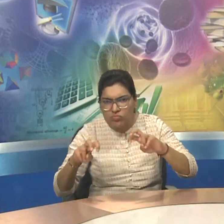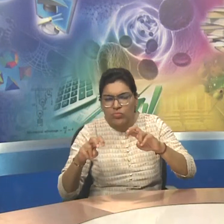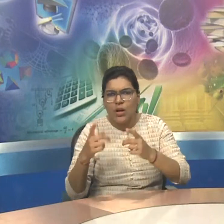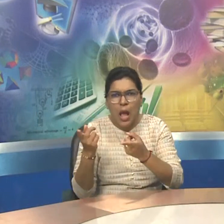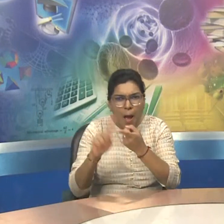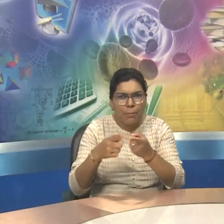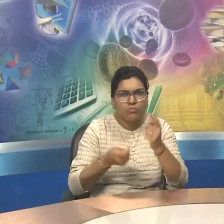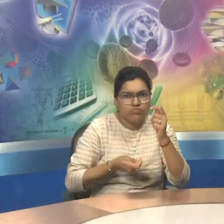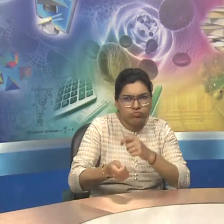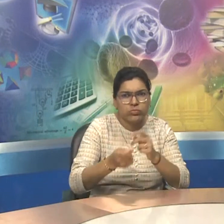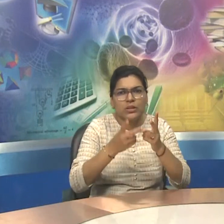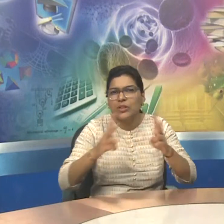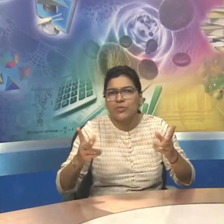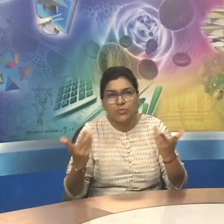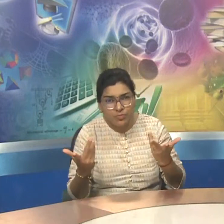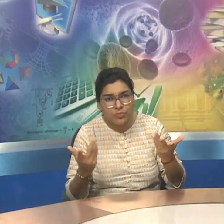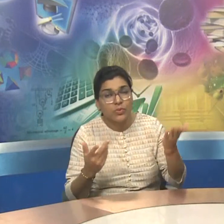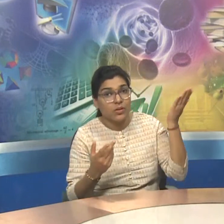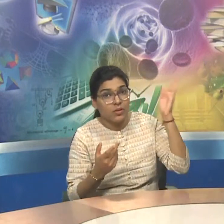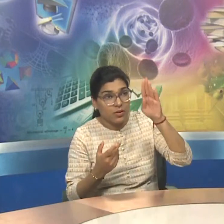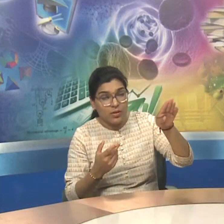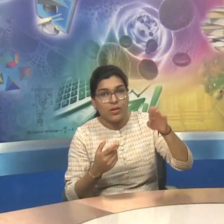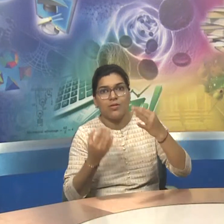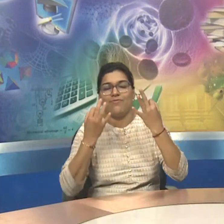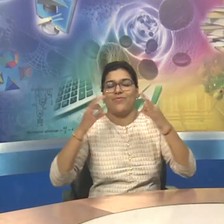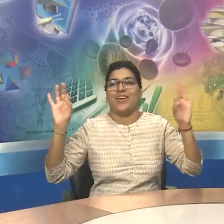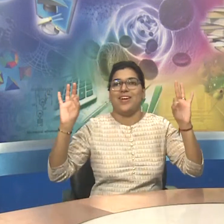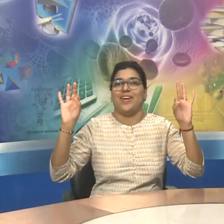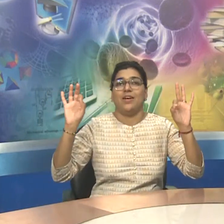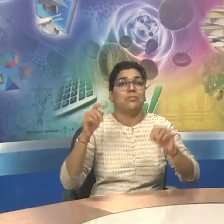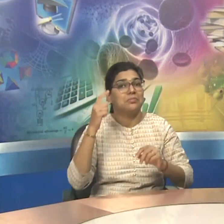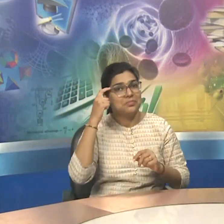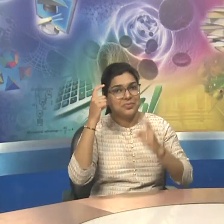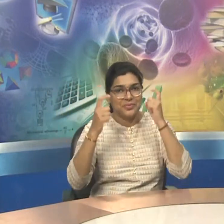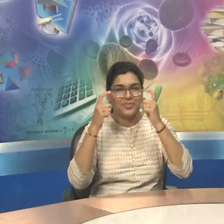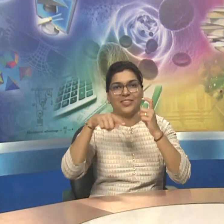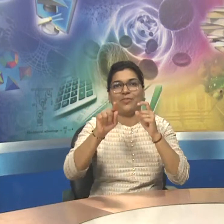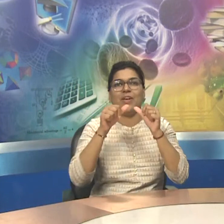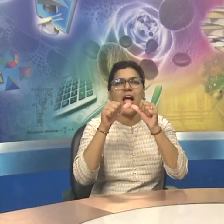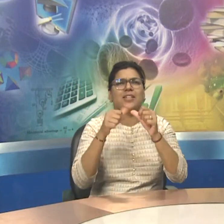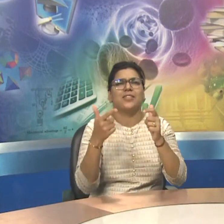freedom. Please write in the blank which you think is the right answer.